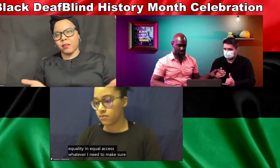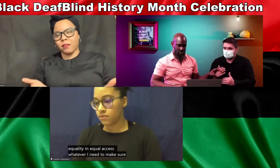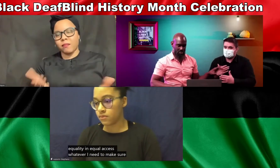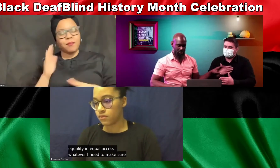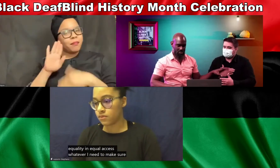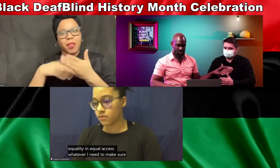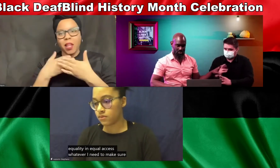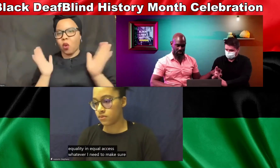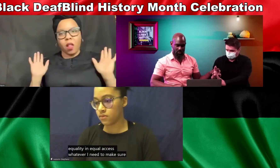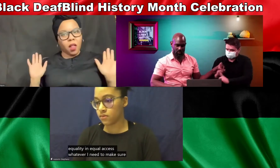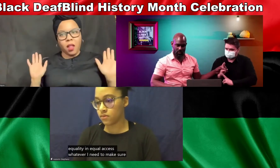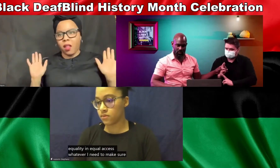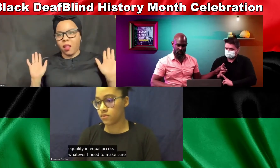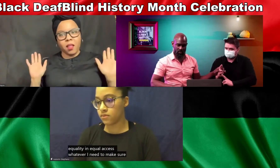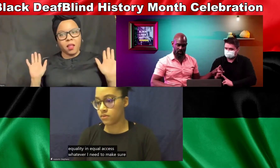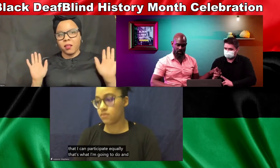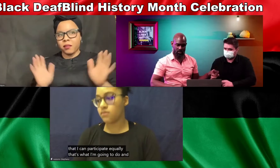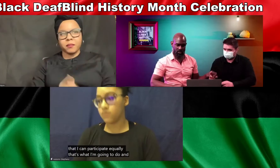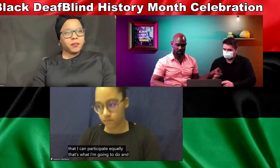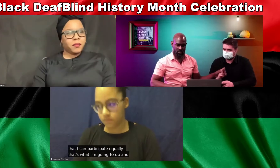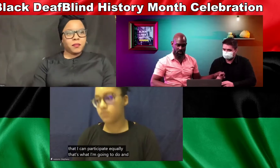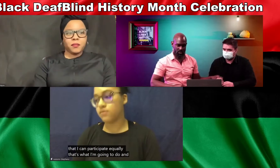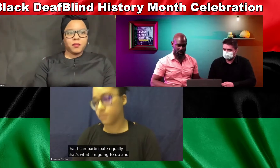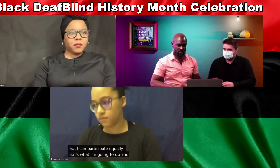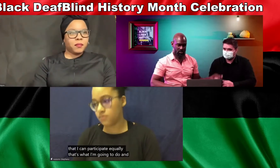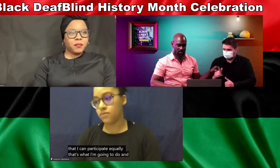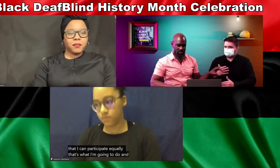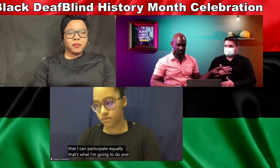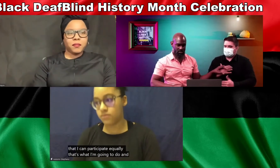do. And please respect that. That's all.